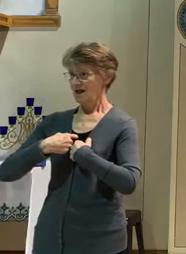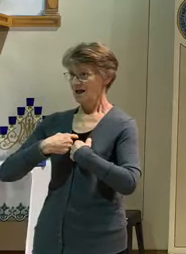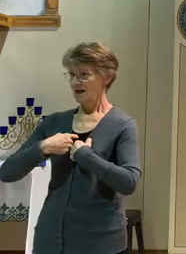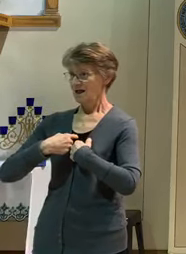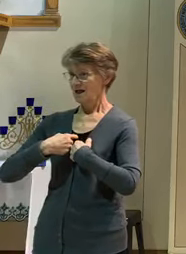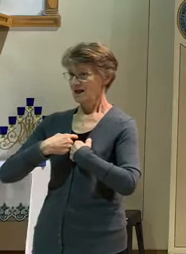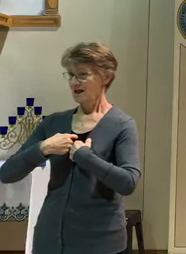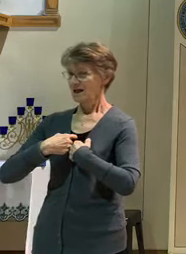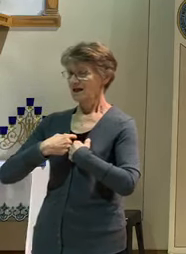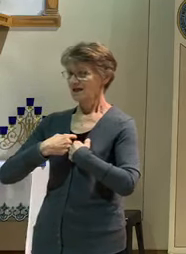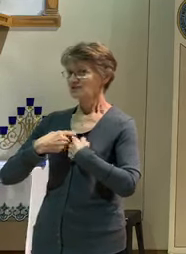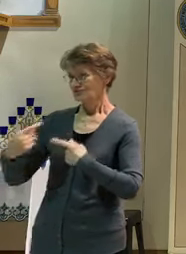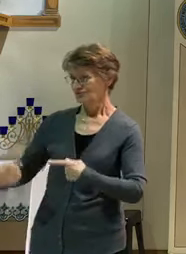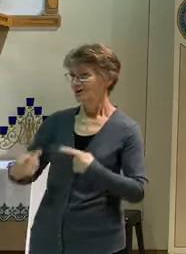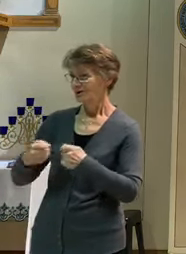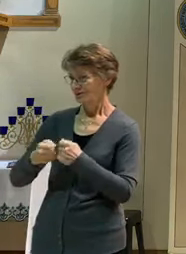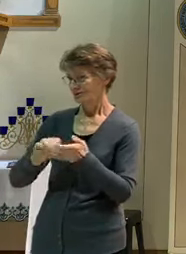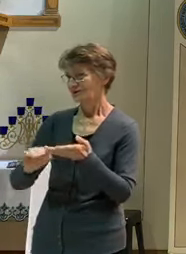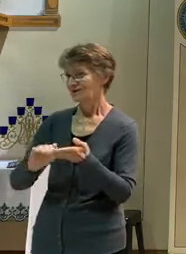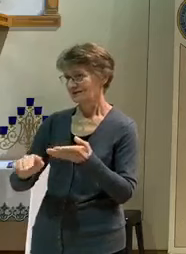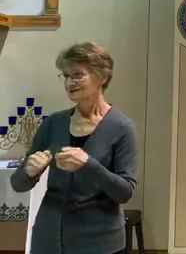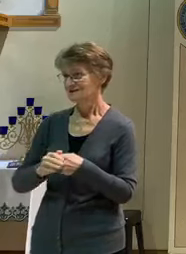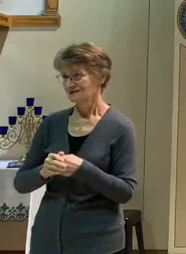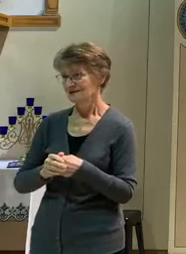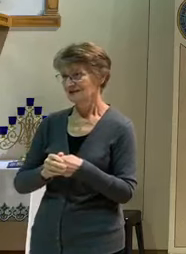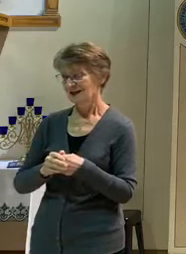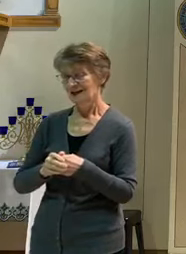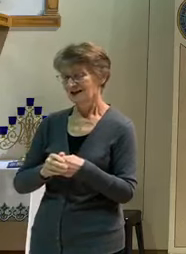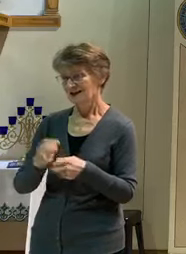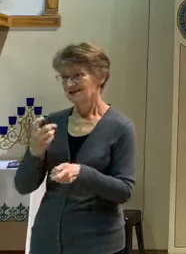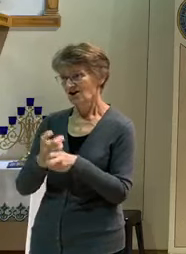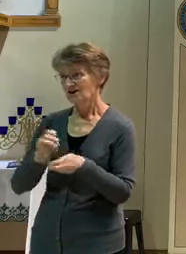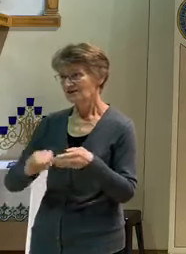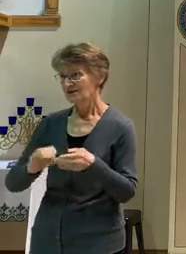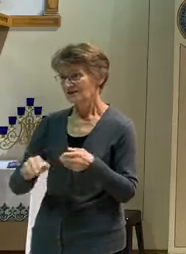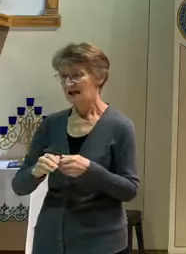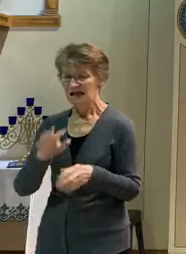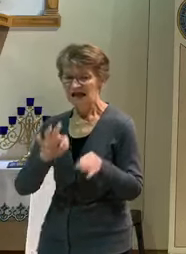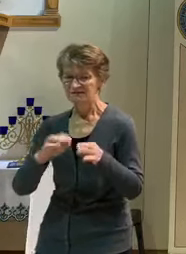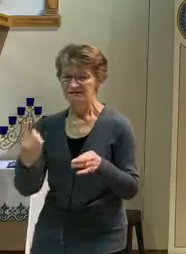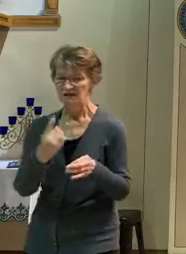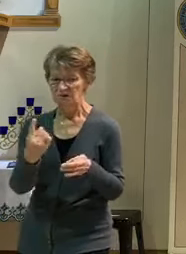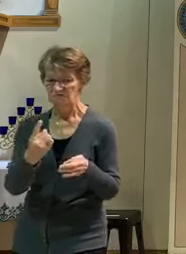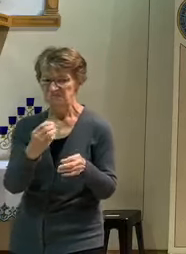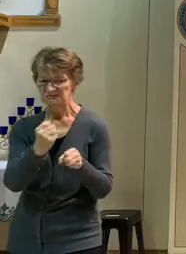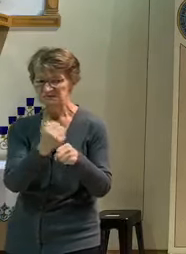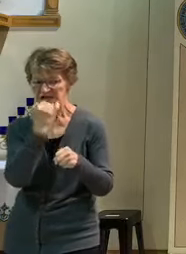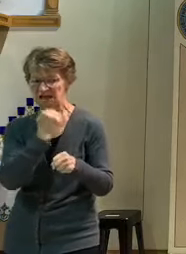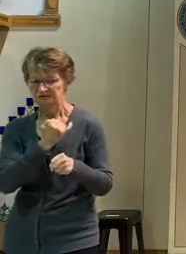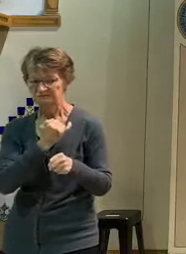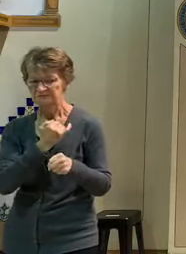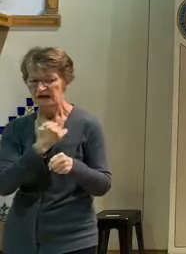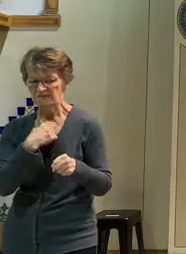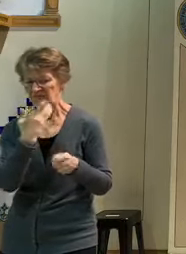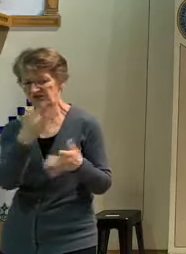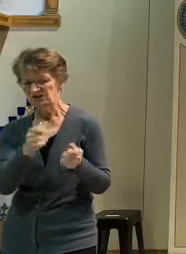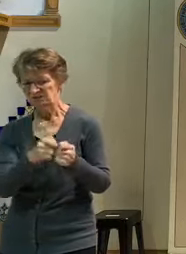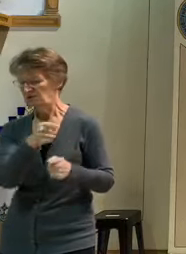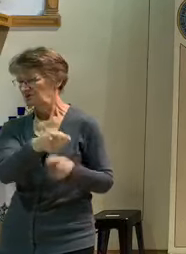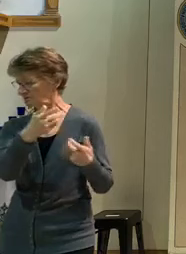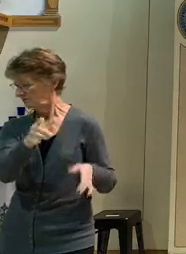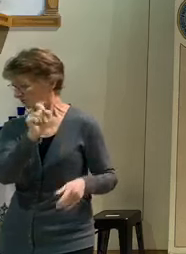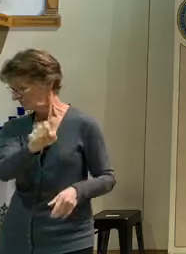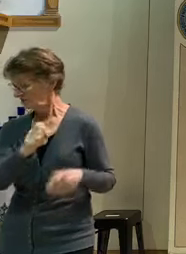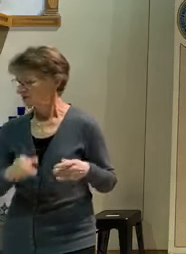tolerance. That means once you mess up, we're done with you. Isn't that the truth? We have